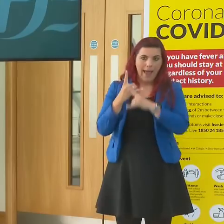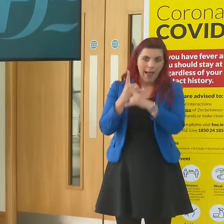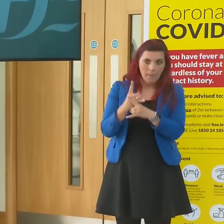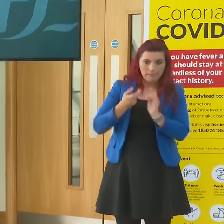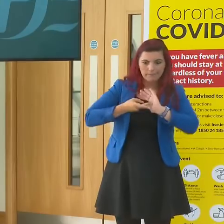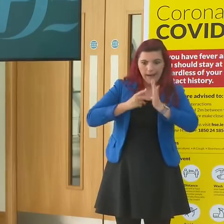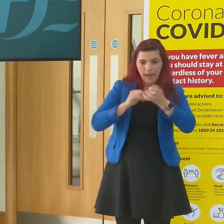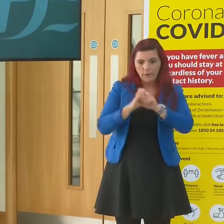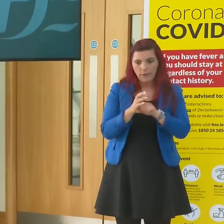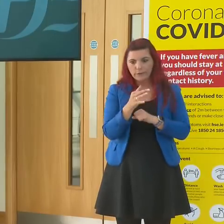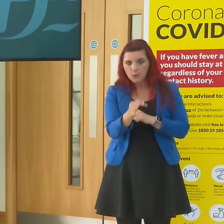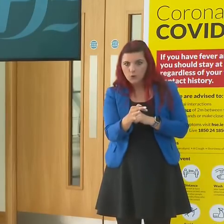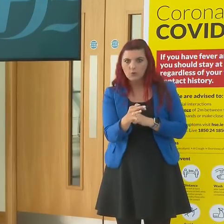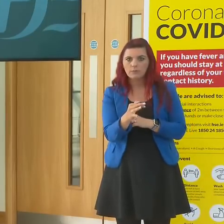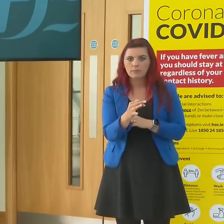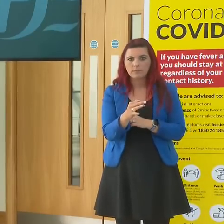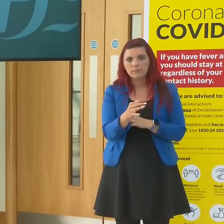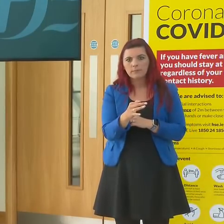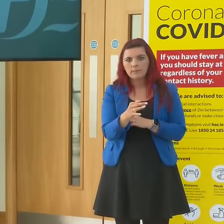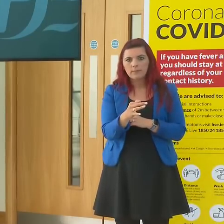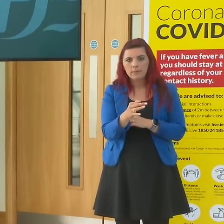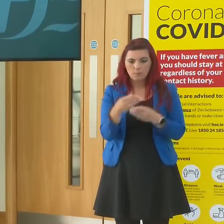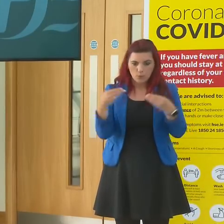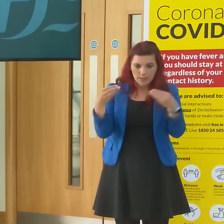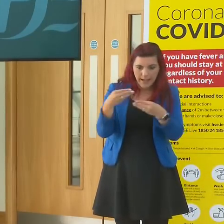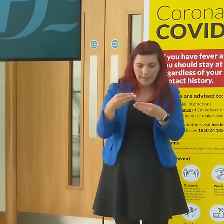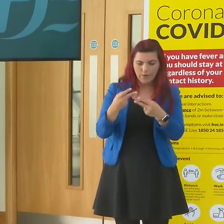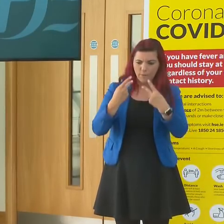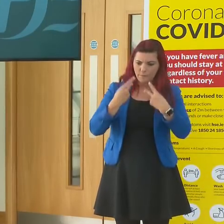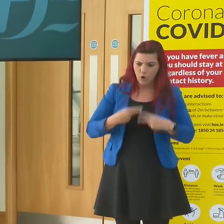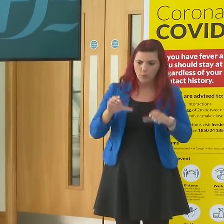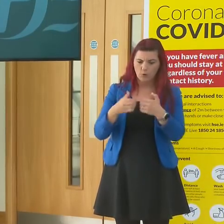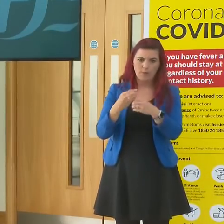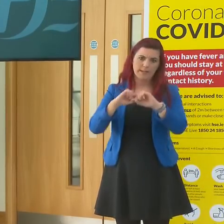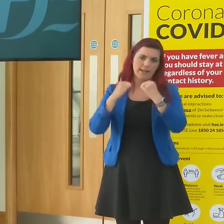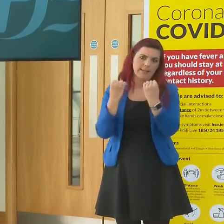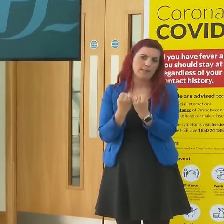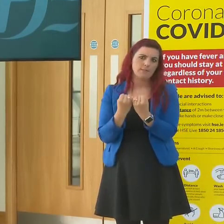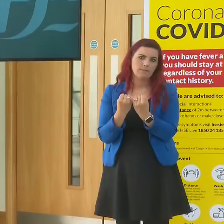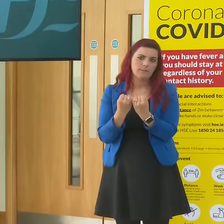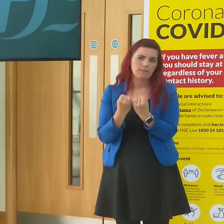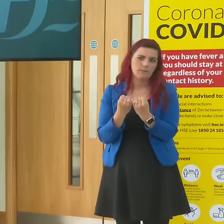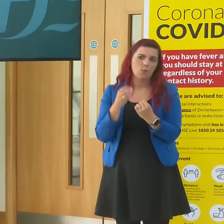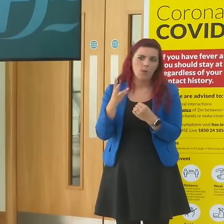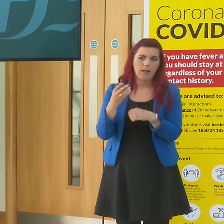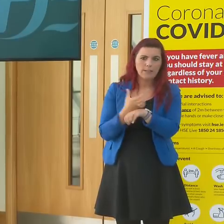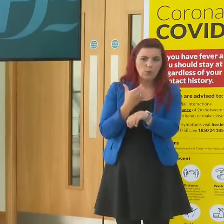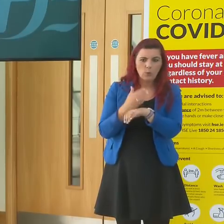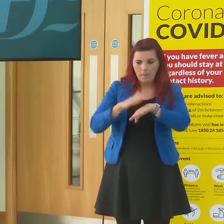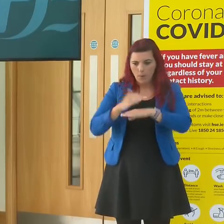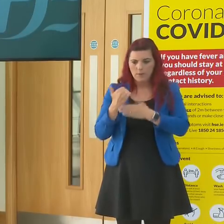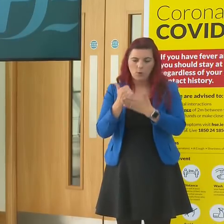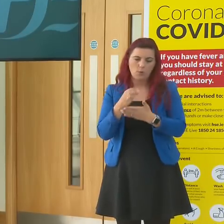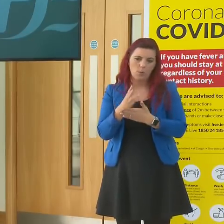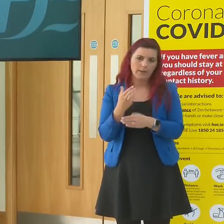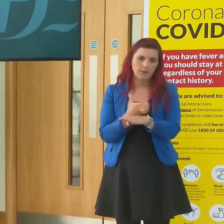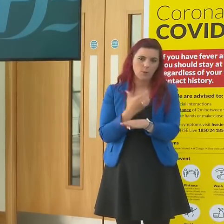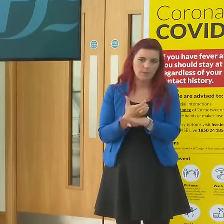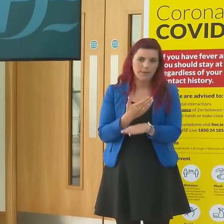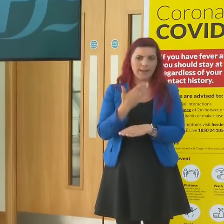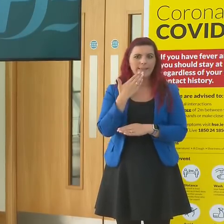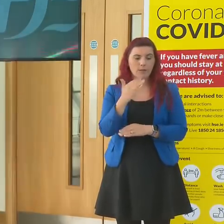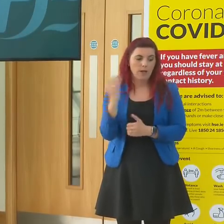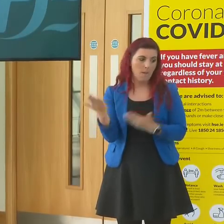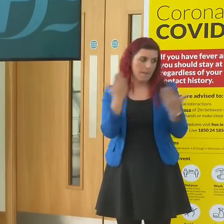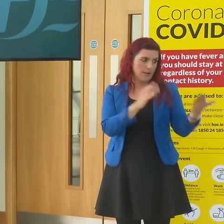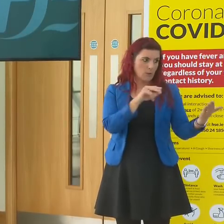future, protection of a very vulnerable group in society. In the meantime, we'll continue with our wide range of supports that we provide. Thank you. I'm going to